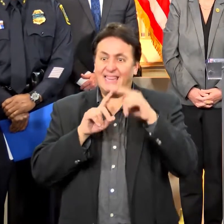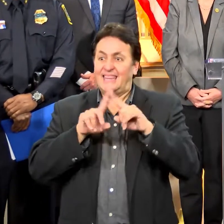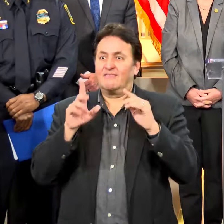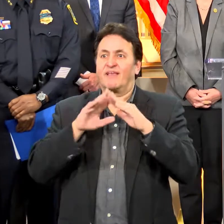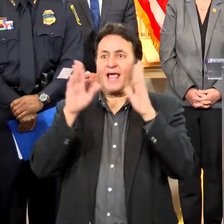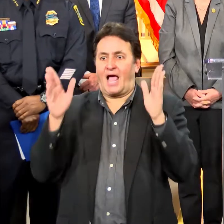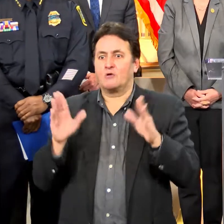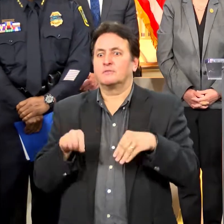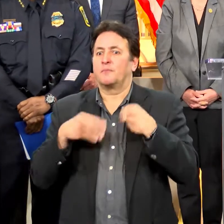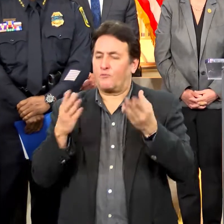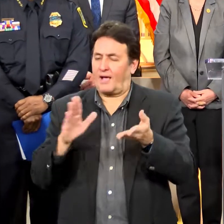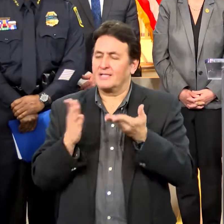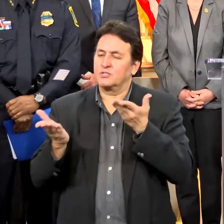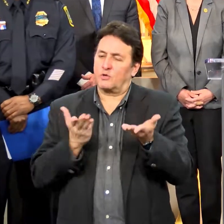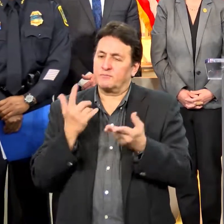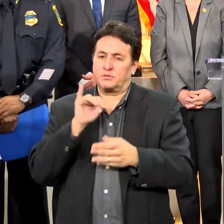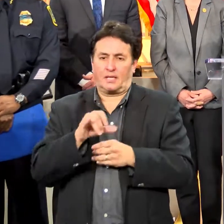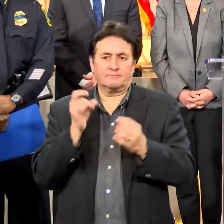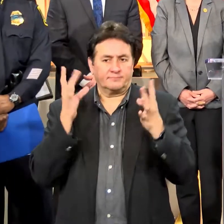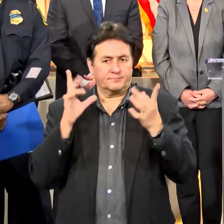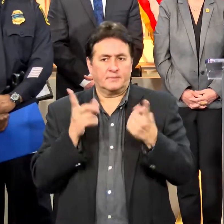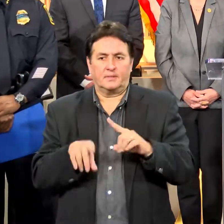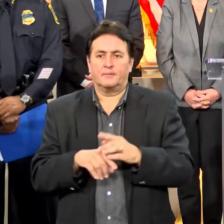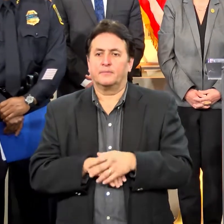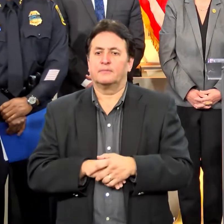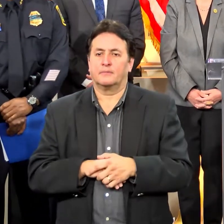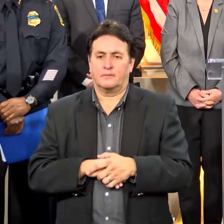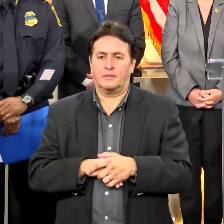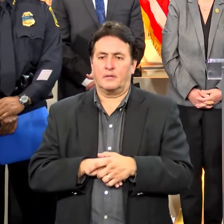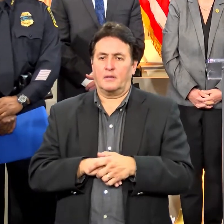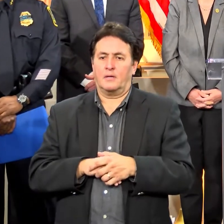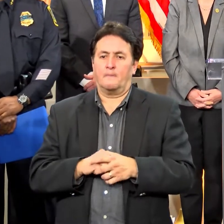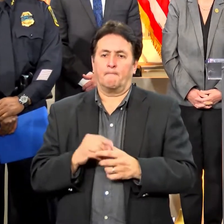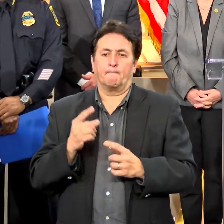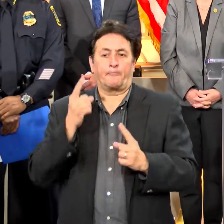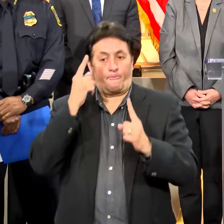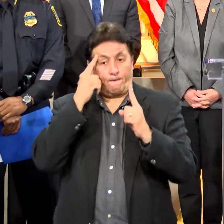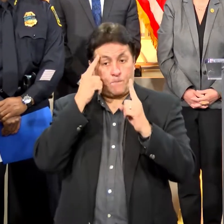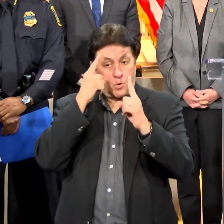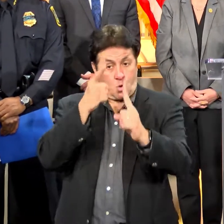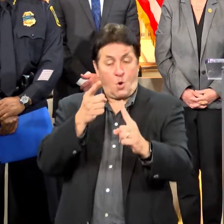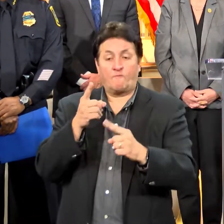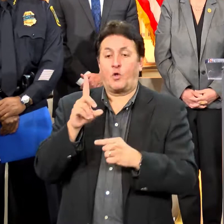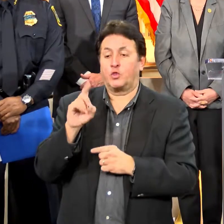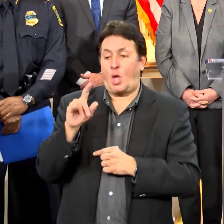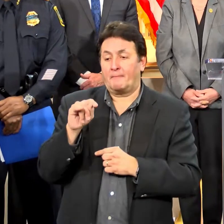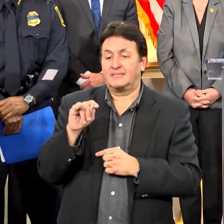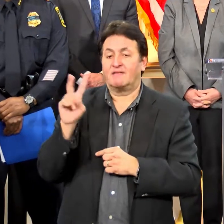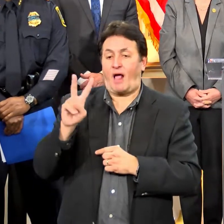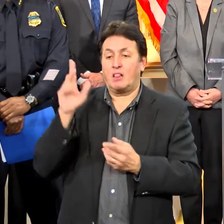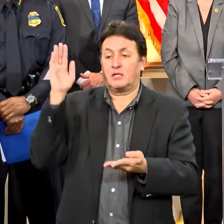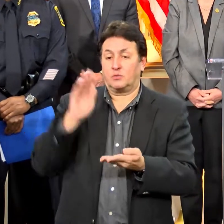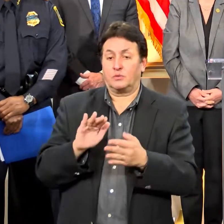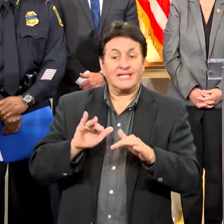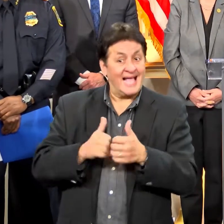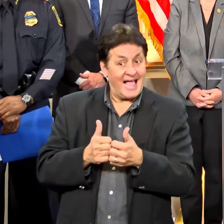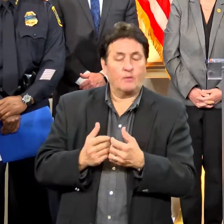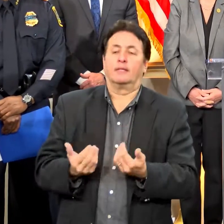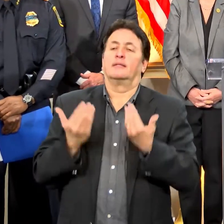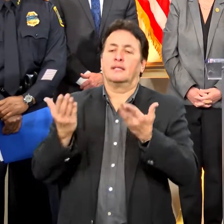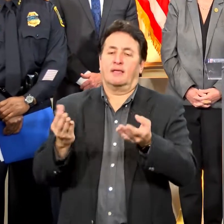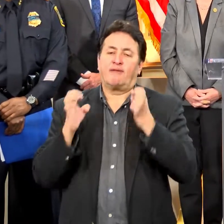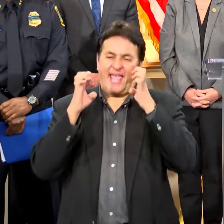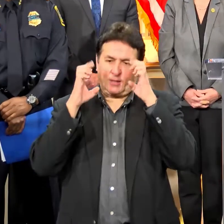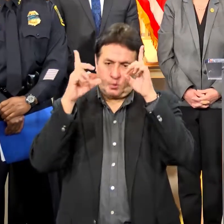look to prevent domestic violence by investing in education and outreach to targeted communities, and you will hear more in a moment from